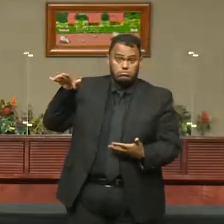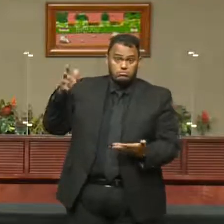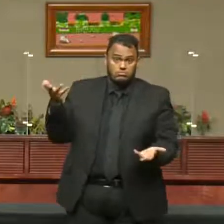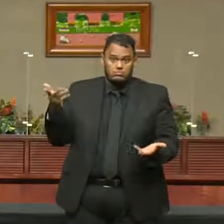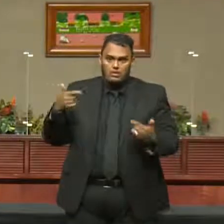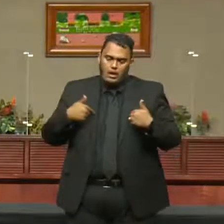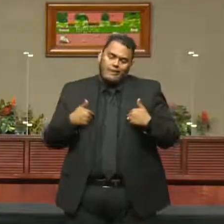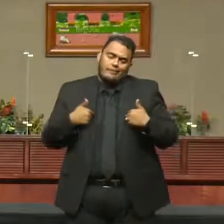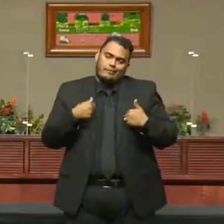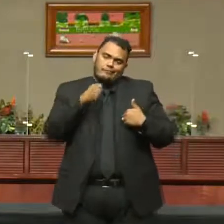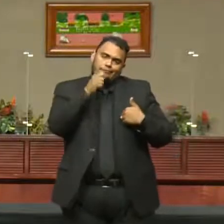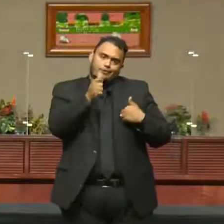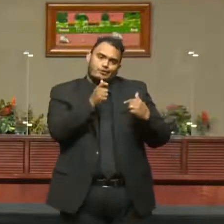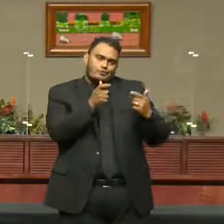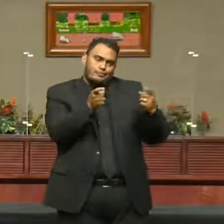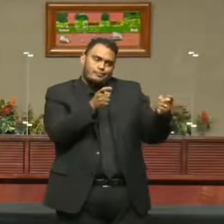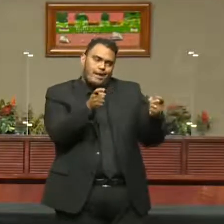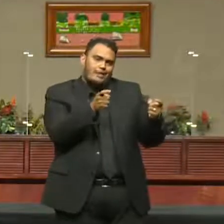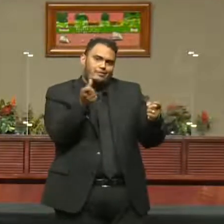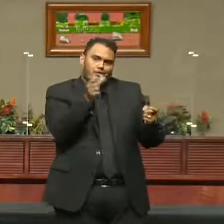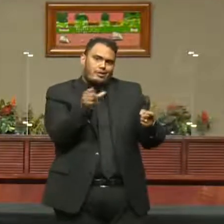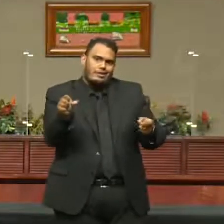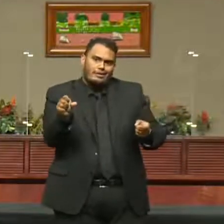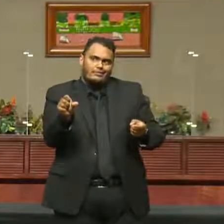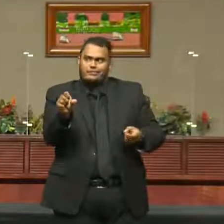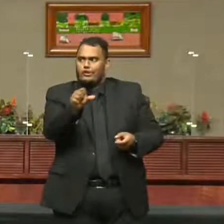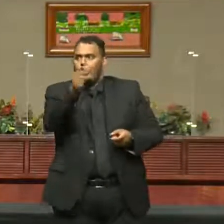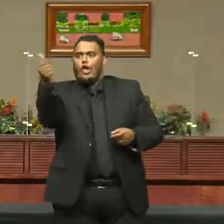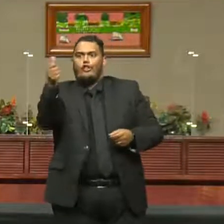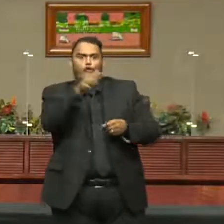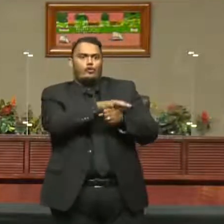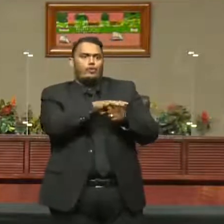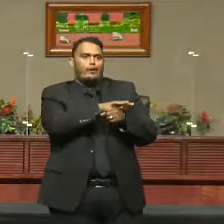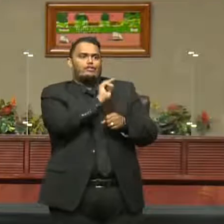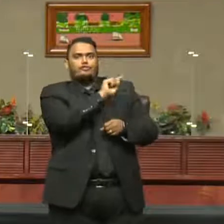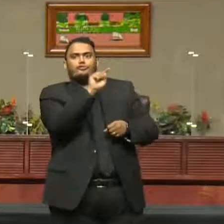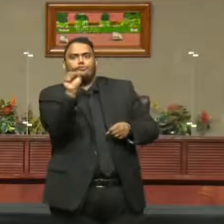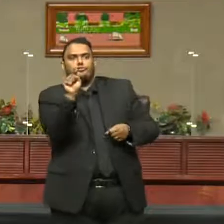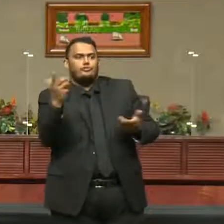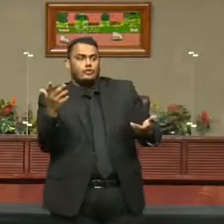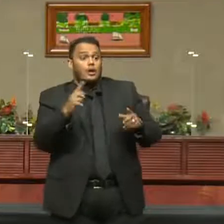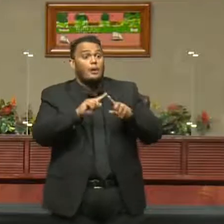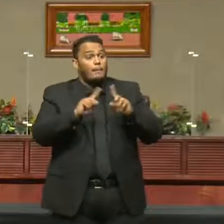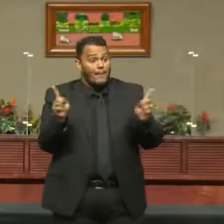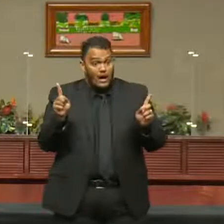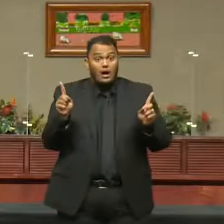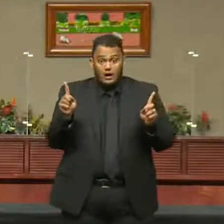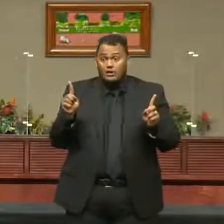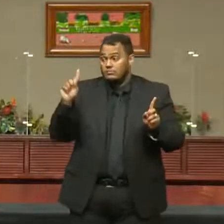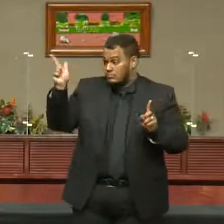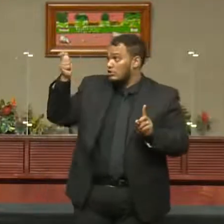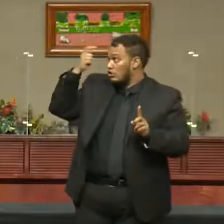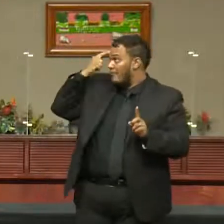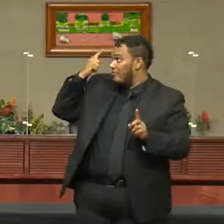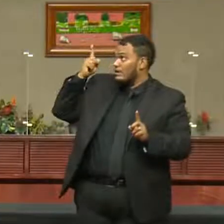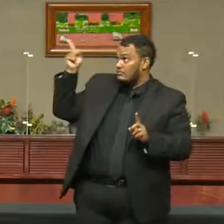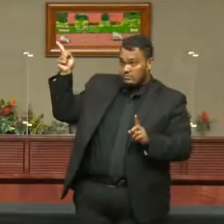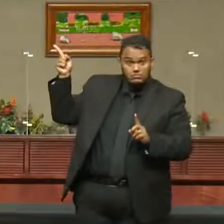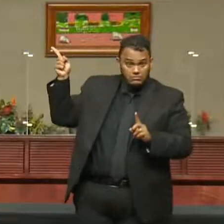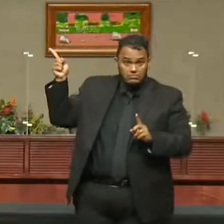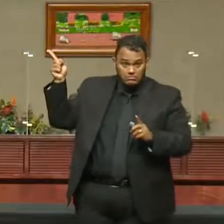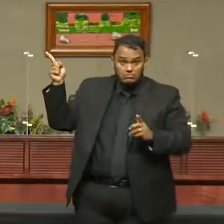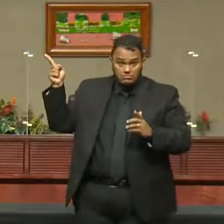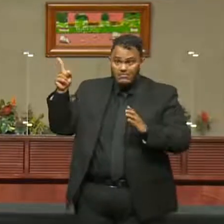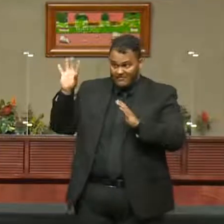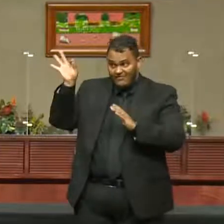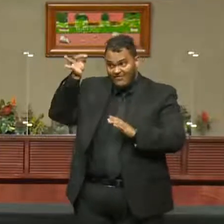else who is getting any. But the reality is that the state has been very responsive to us and getting us